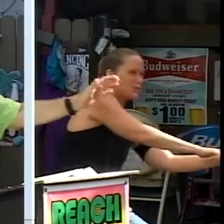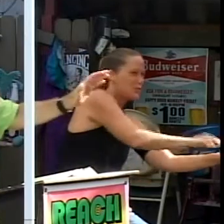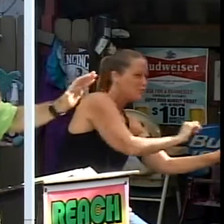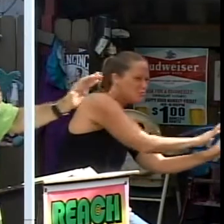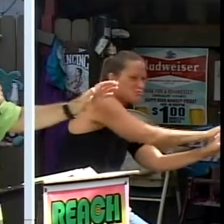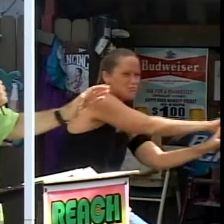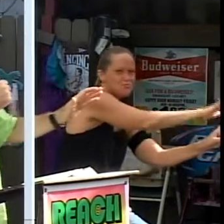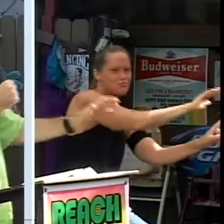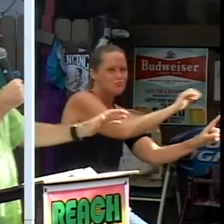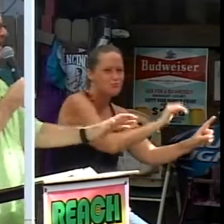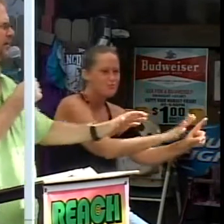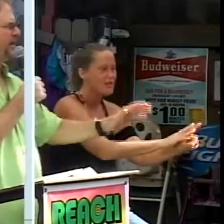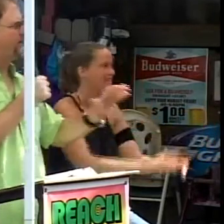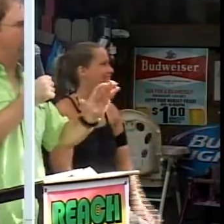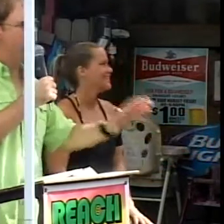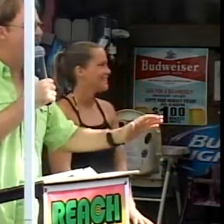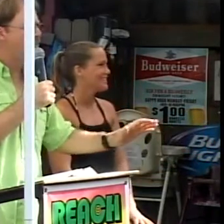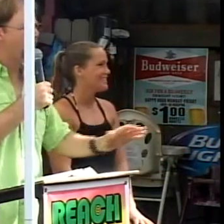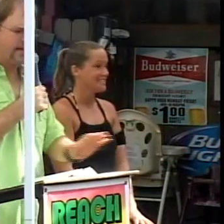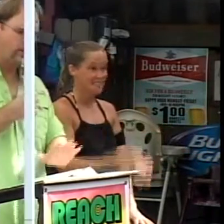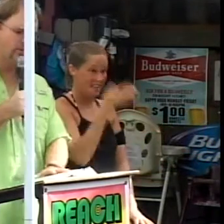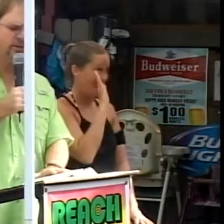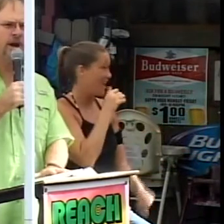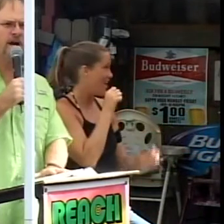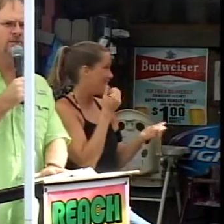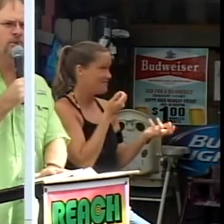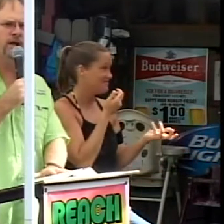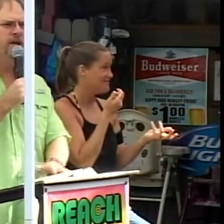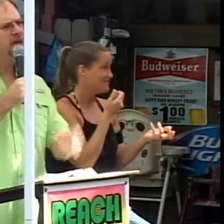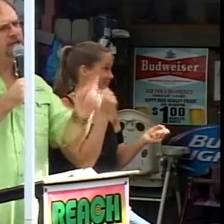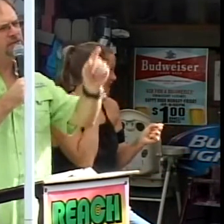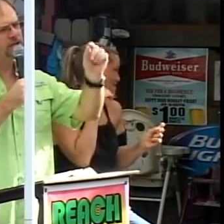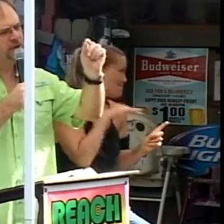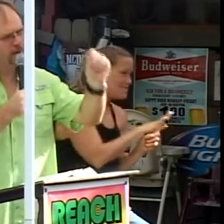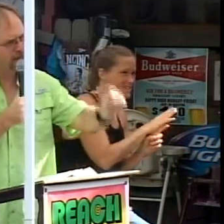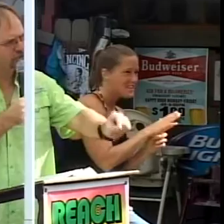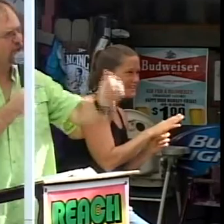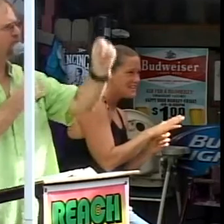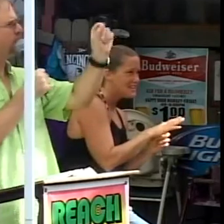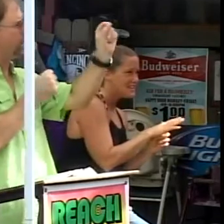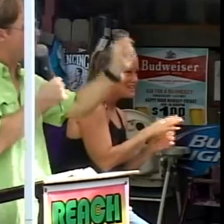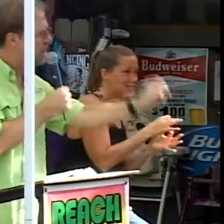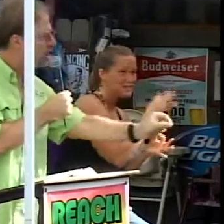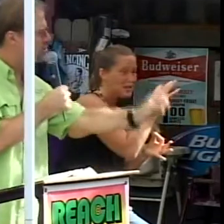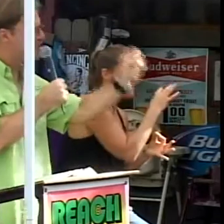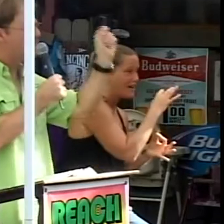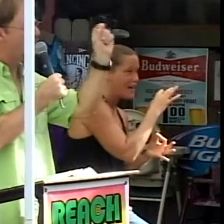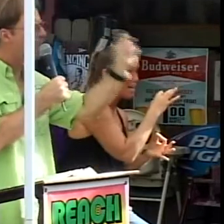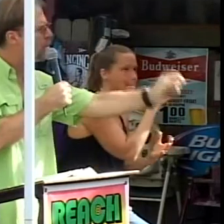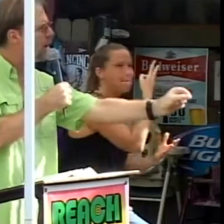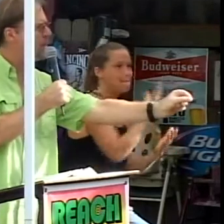Past repression of women and that kind of thing. That was man-made. That wasn't God's way. He says, "On my sons and my